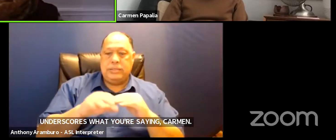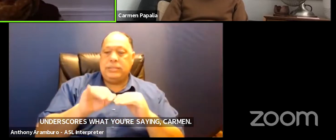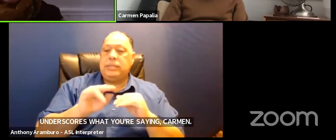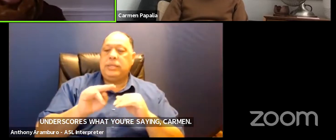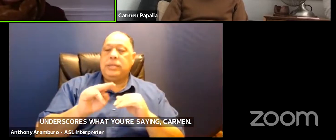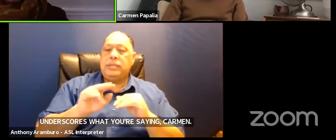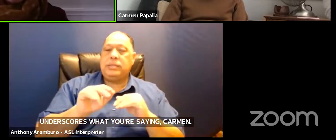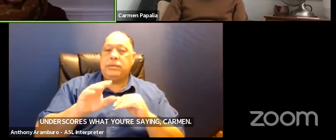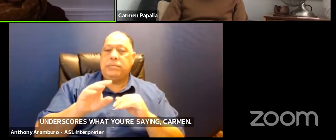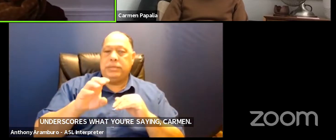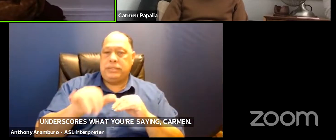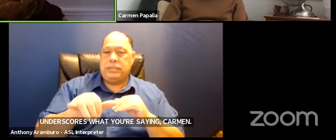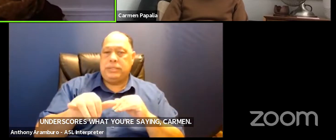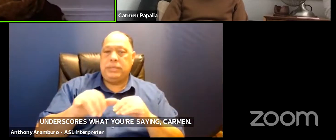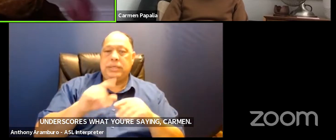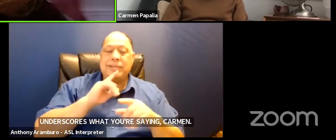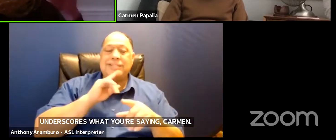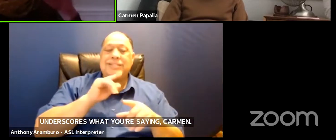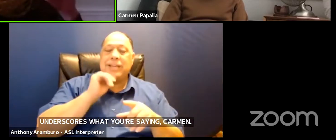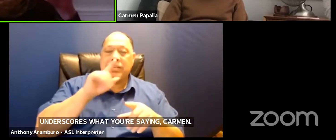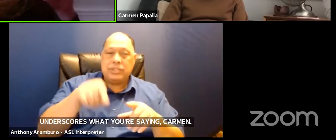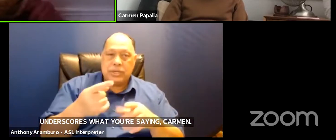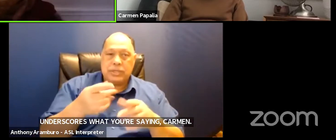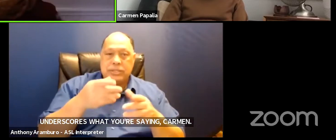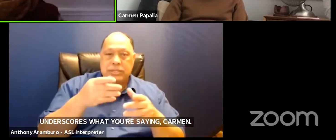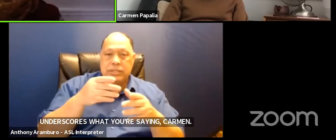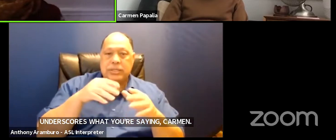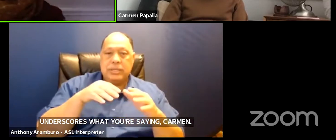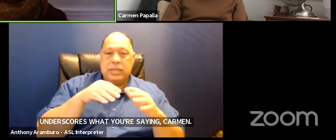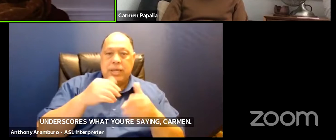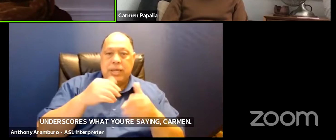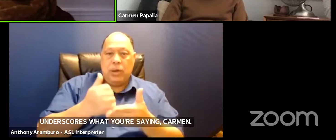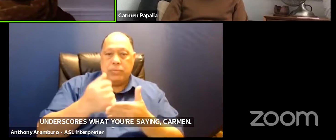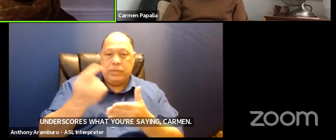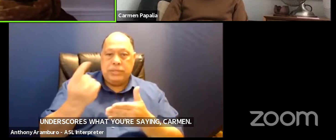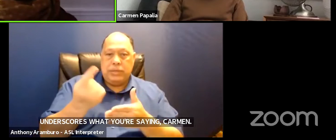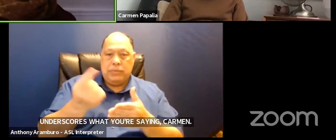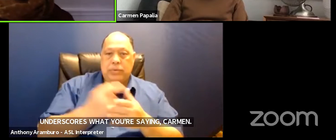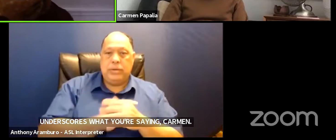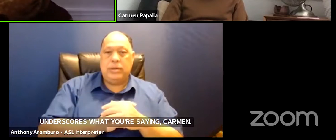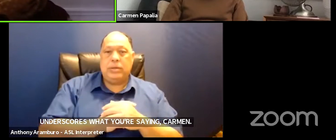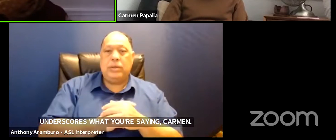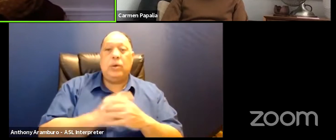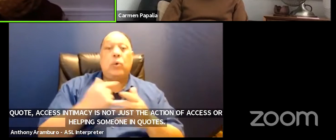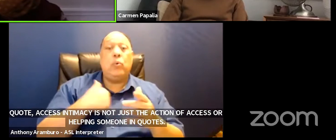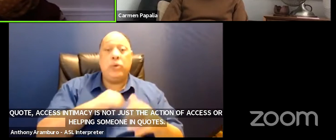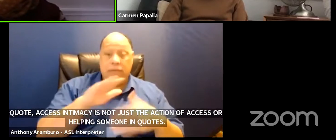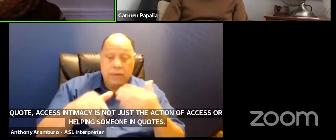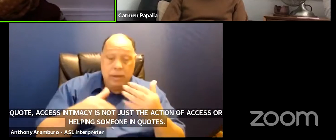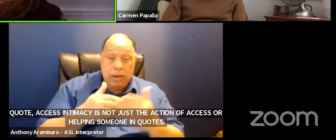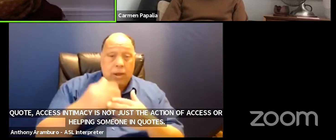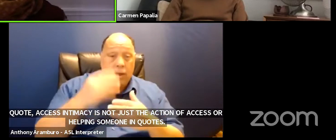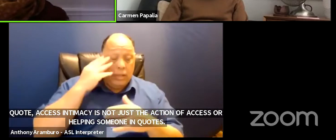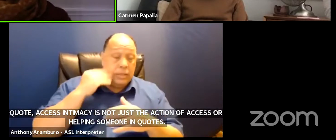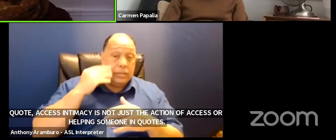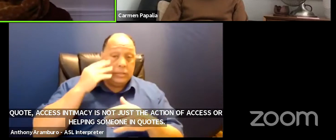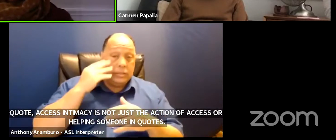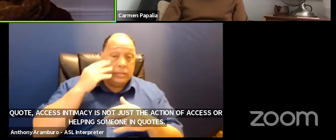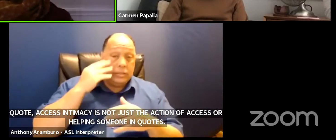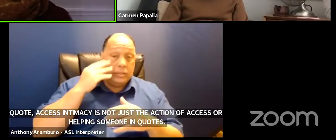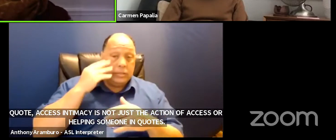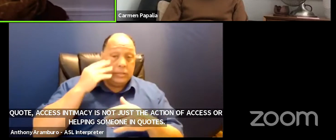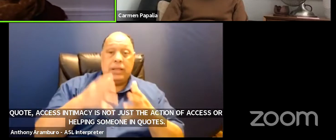just the action of access or helping someone, in quotes. We have all experienced access that has left us feeling like